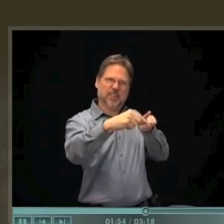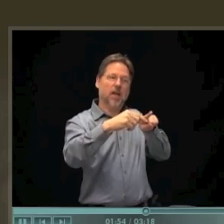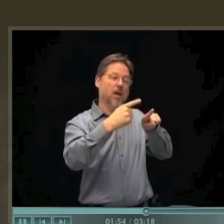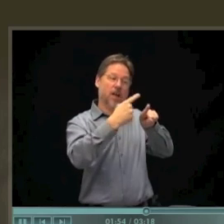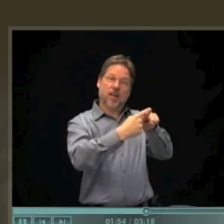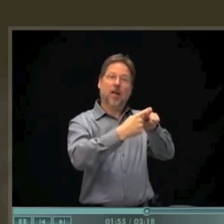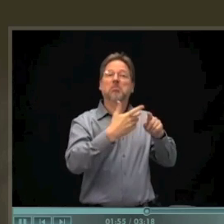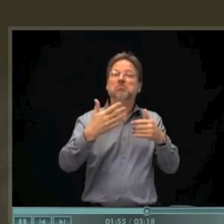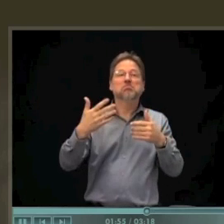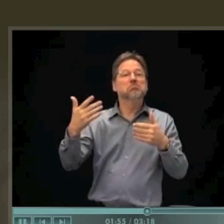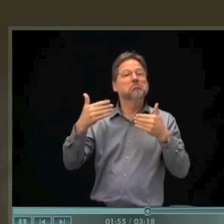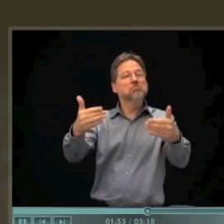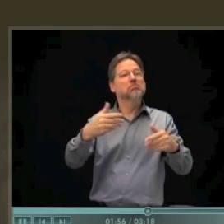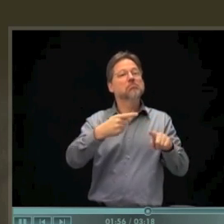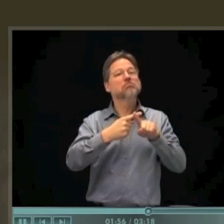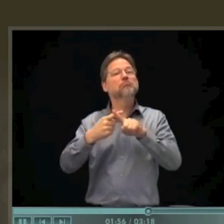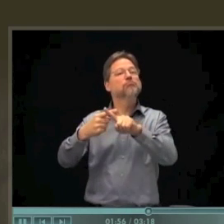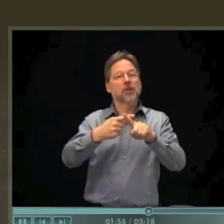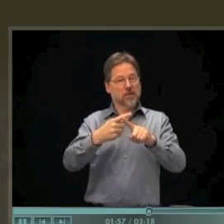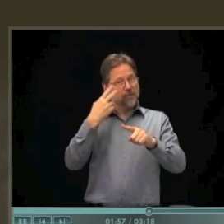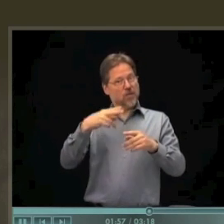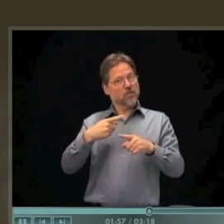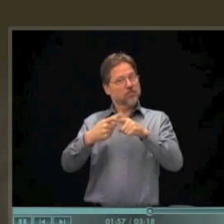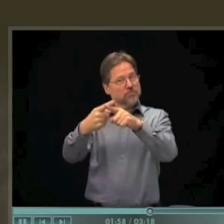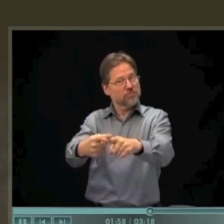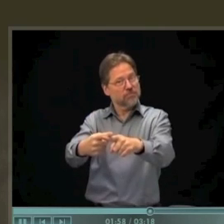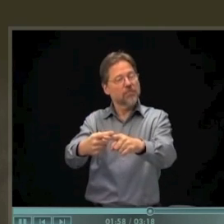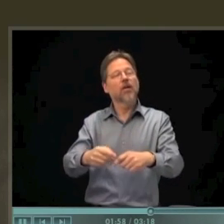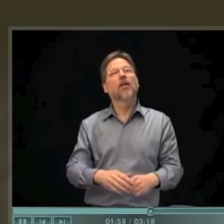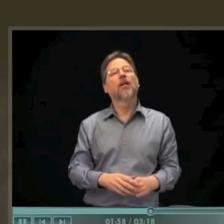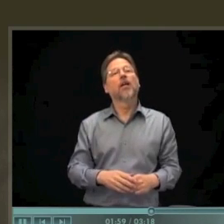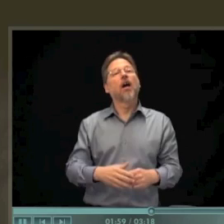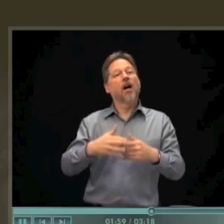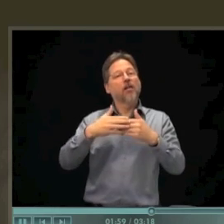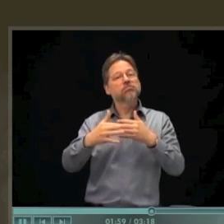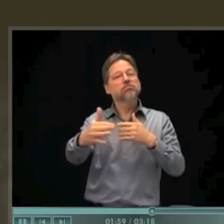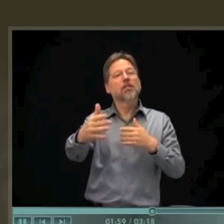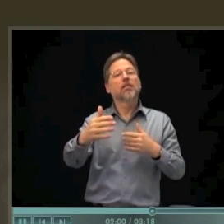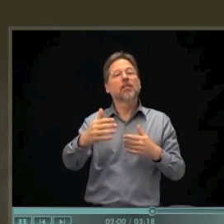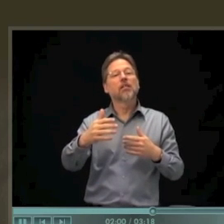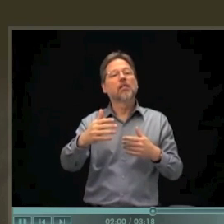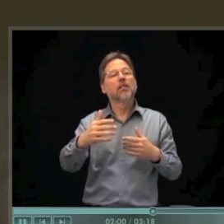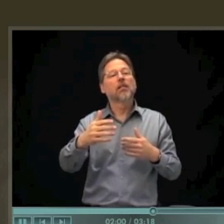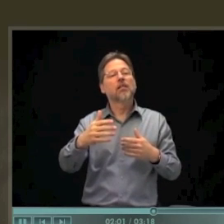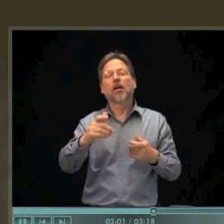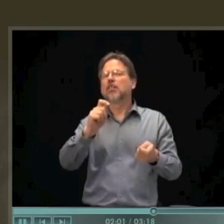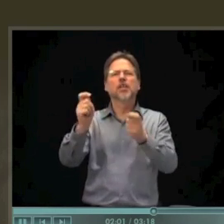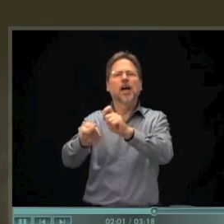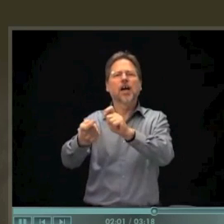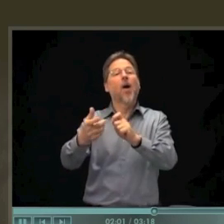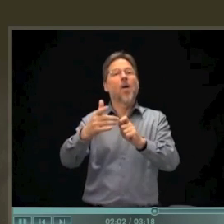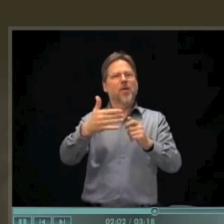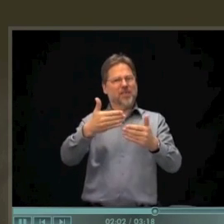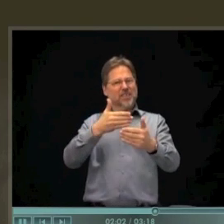on this line and sign your name. And so people might have thought of signing name as the